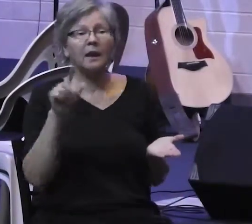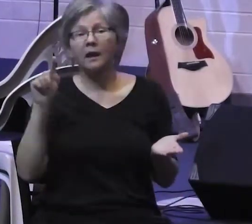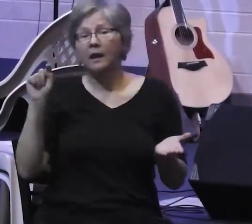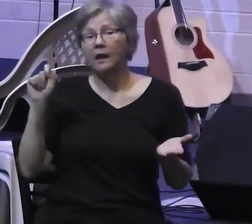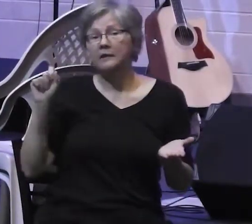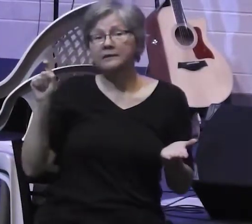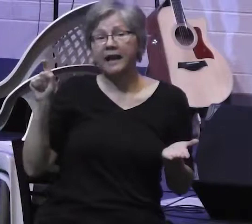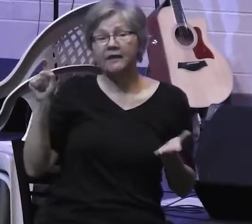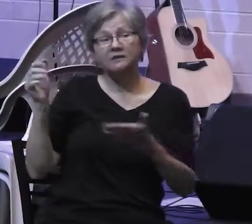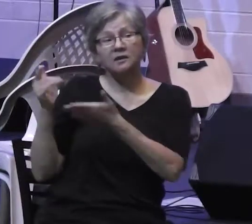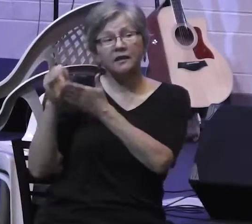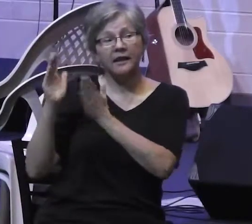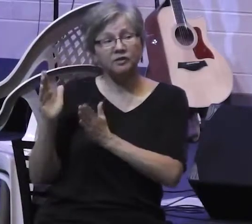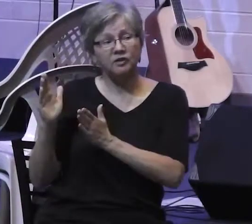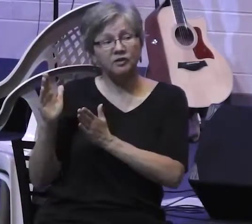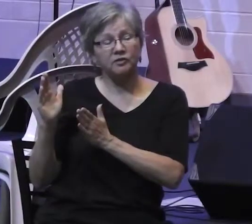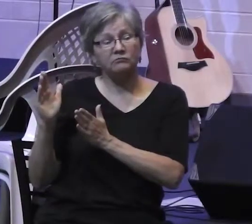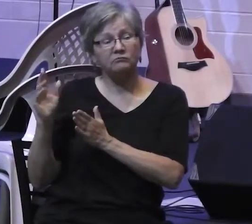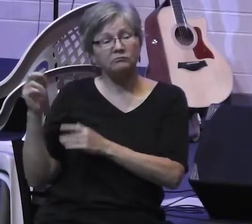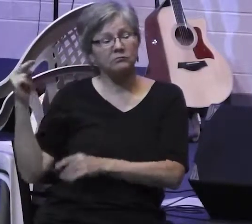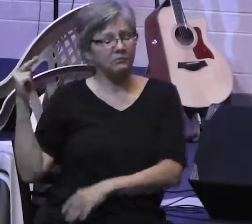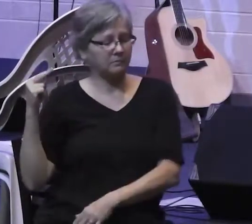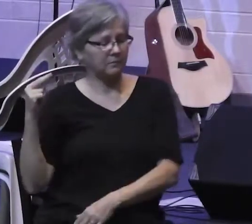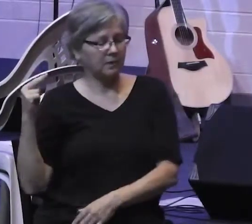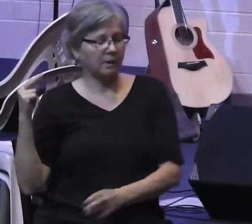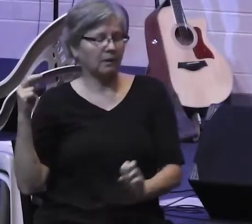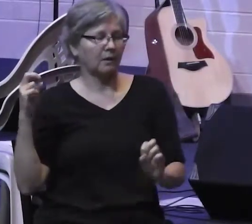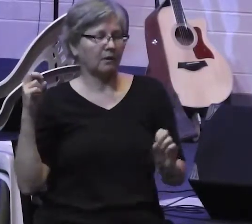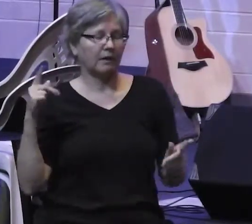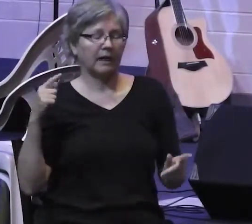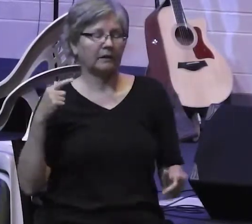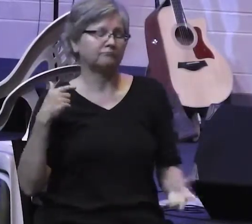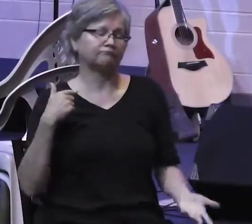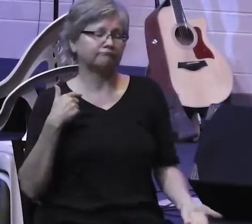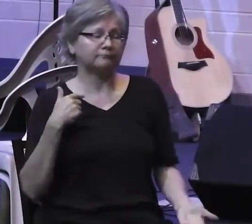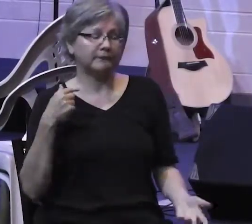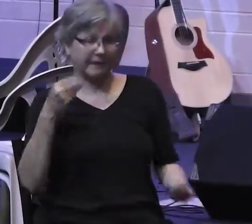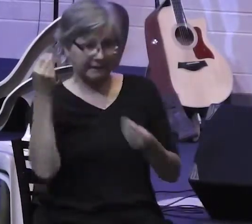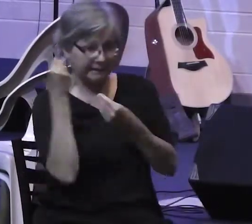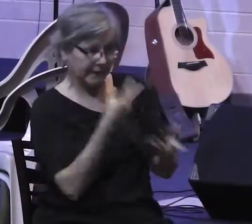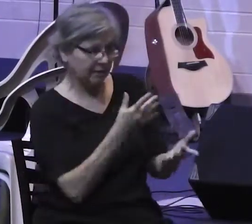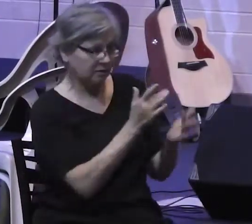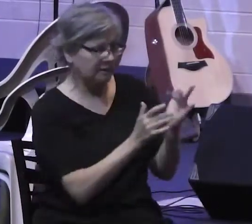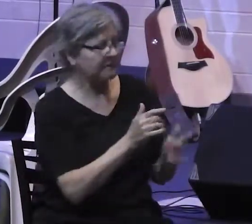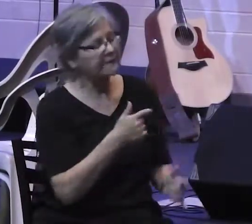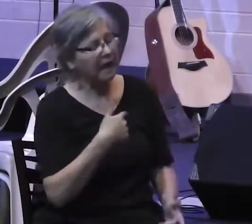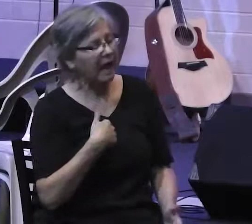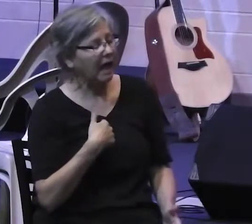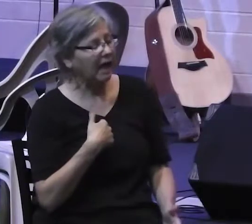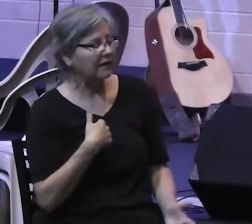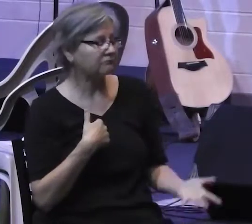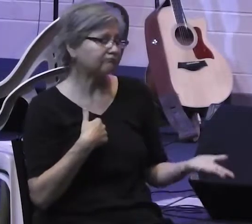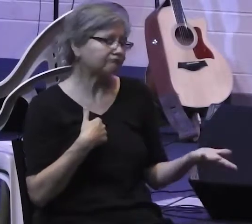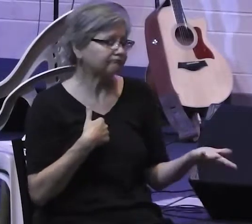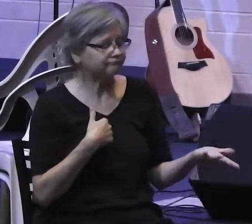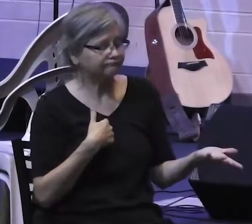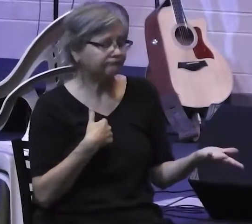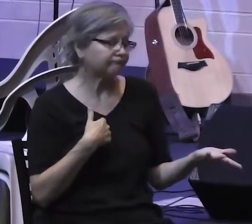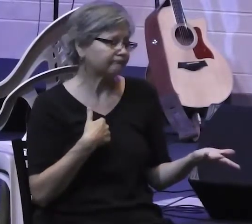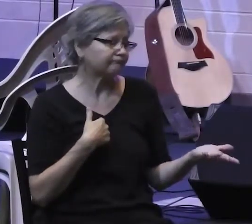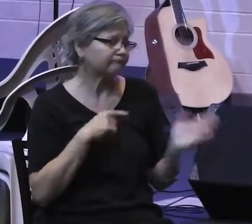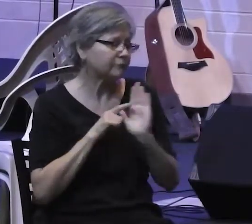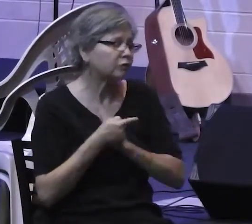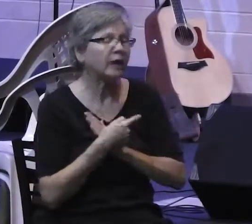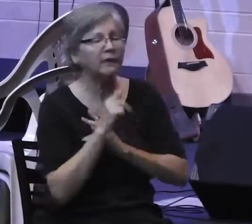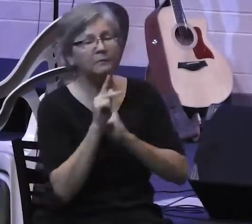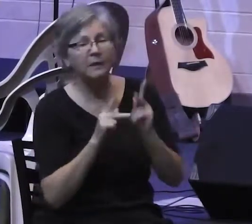collector. Here's a guy who says, I've betrayed not only God, but I've betrayed my people. My name's Matthew. I like to rob